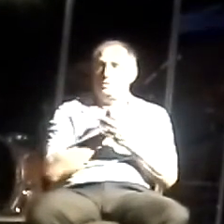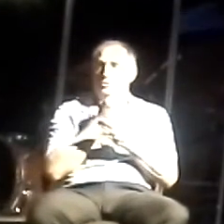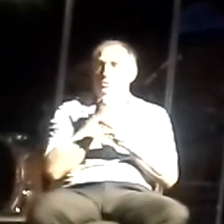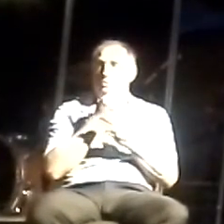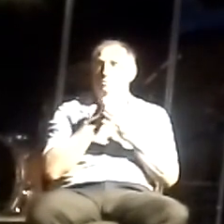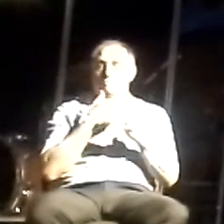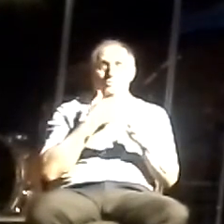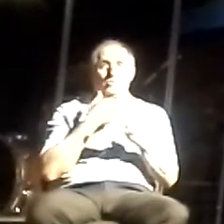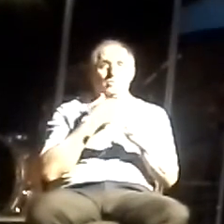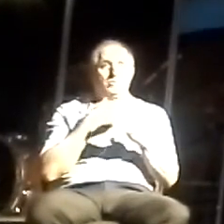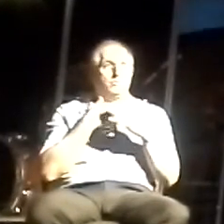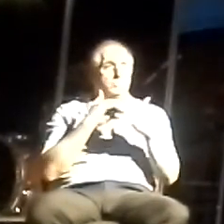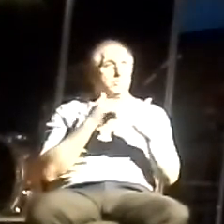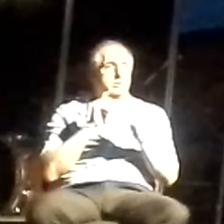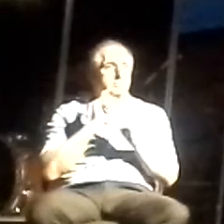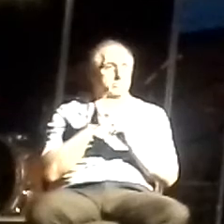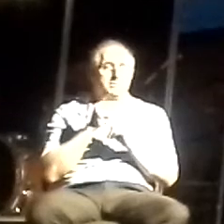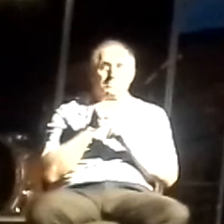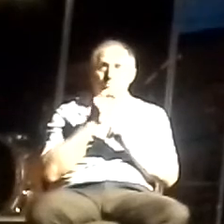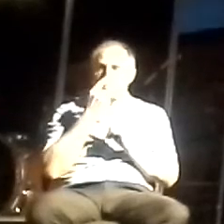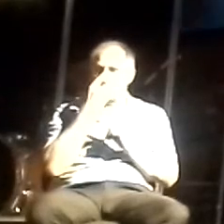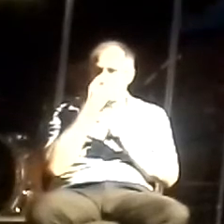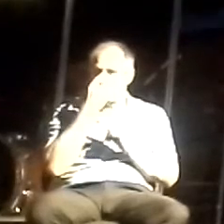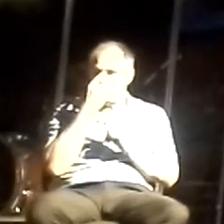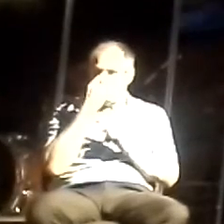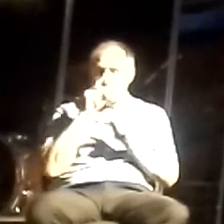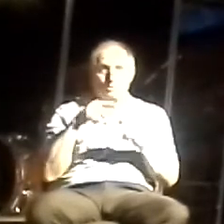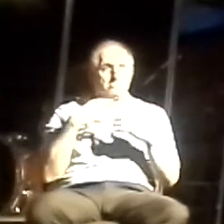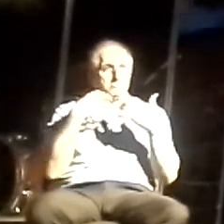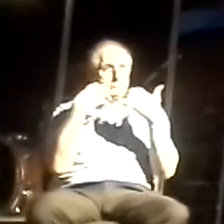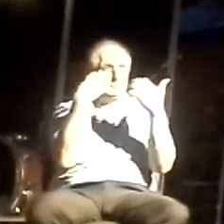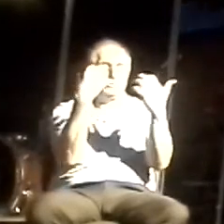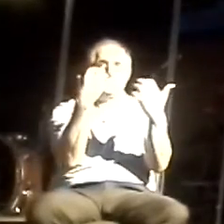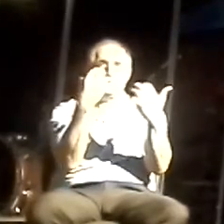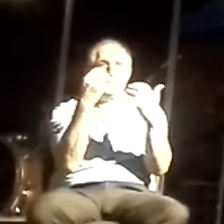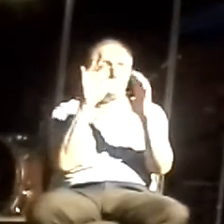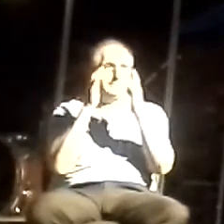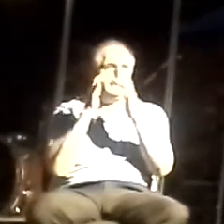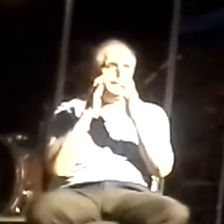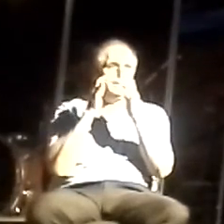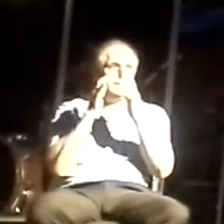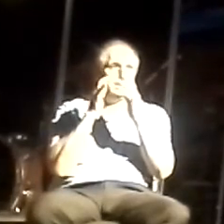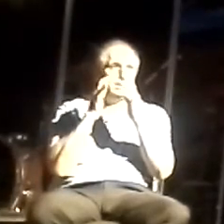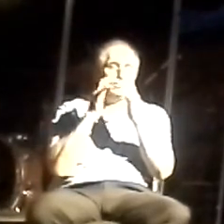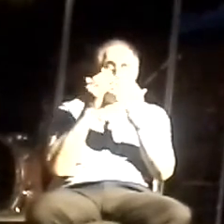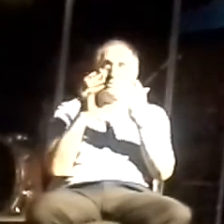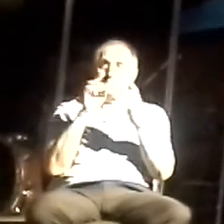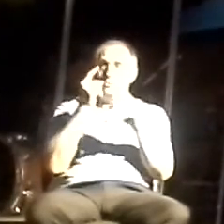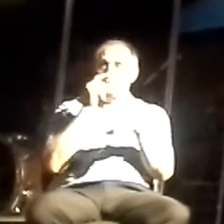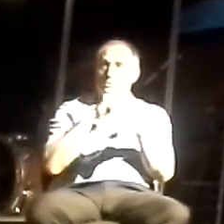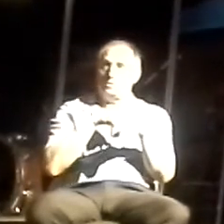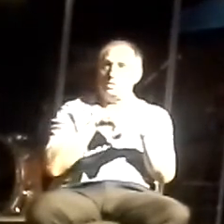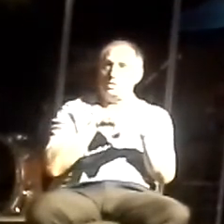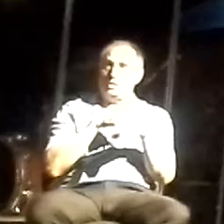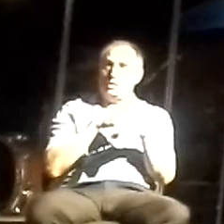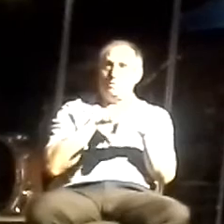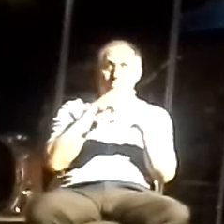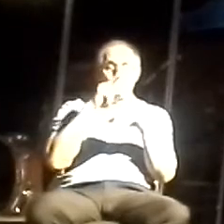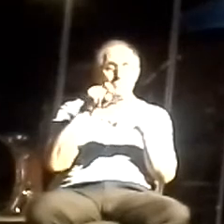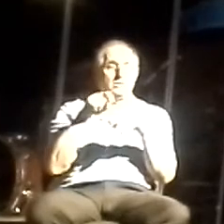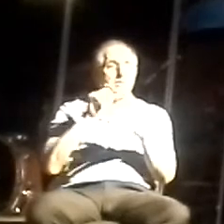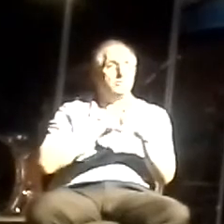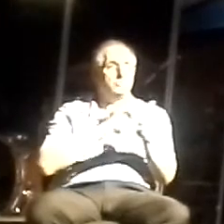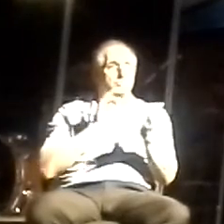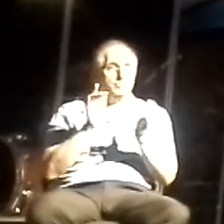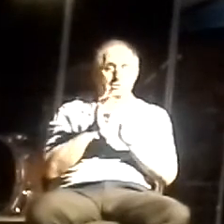before we go into our breathe moment this morning. For those of you sitting here today and listening online, who maybe for the first time in your life need to say, Jesus, be